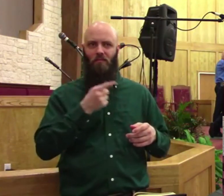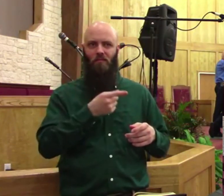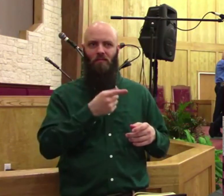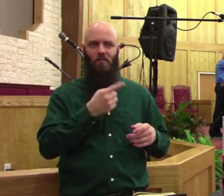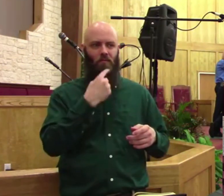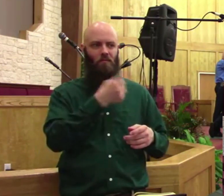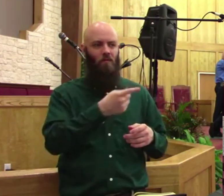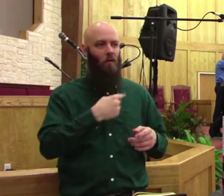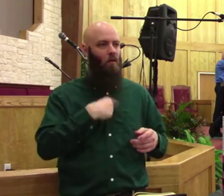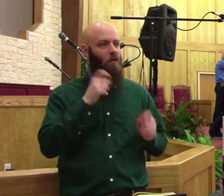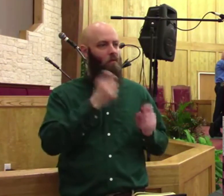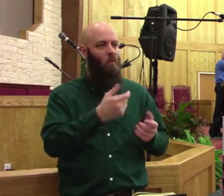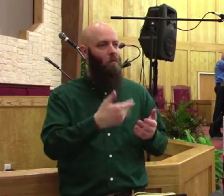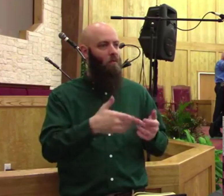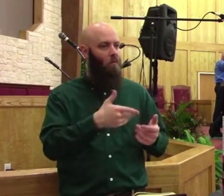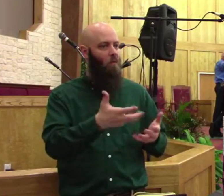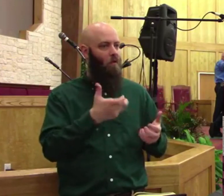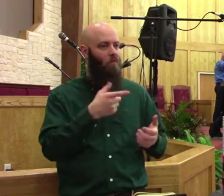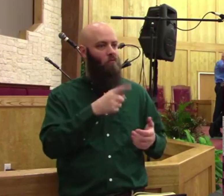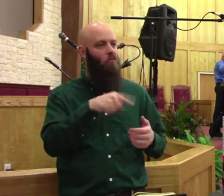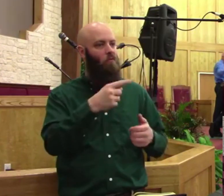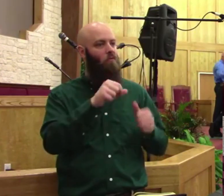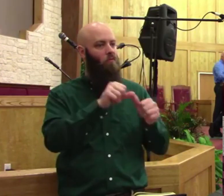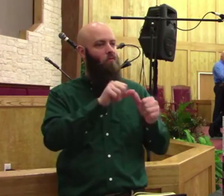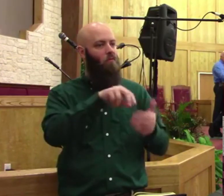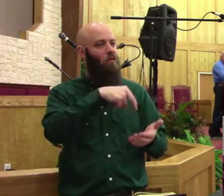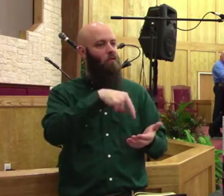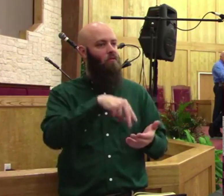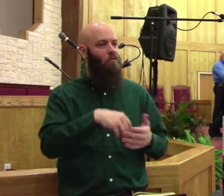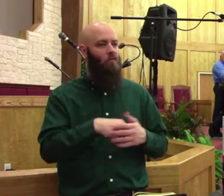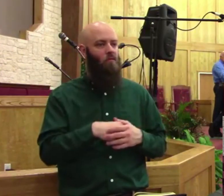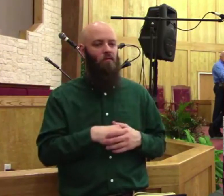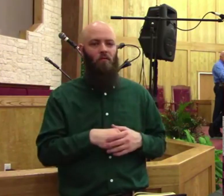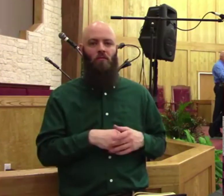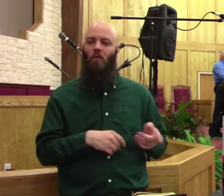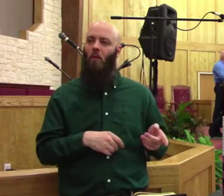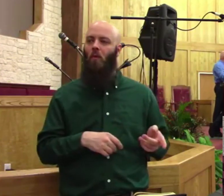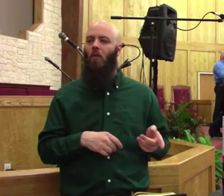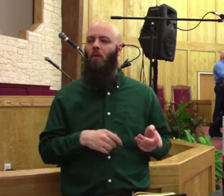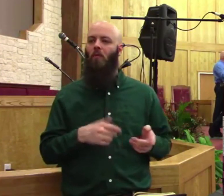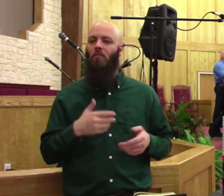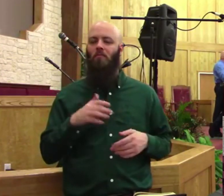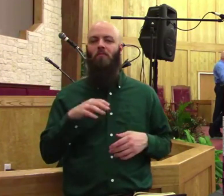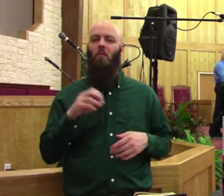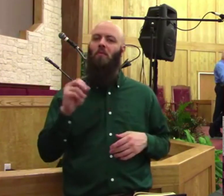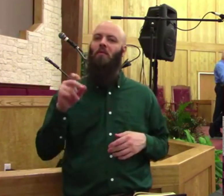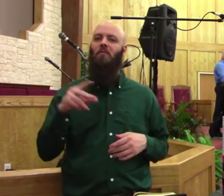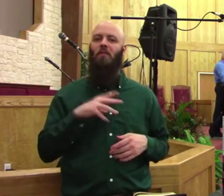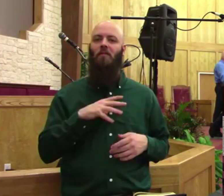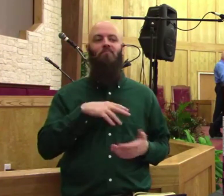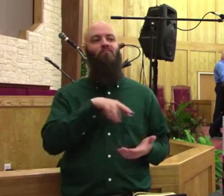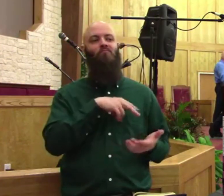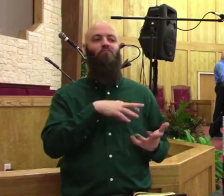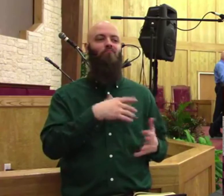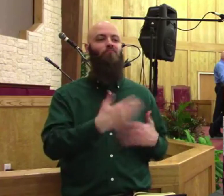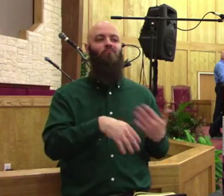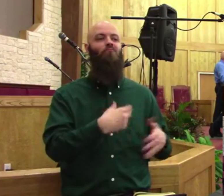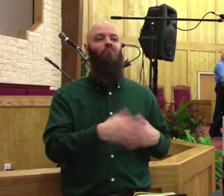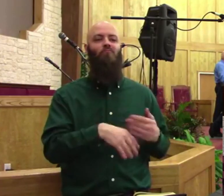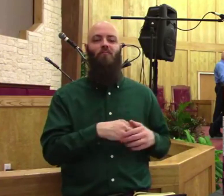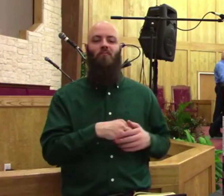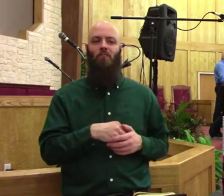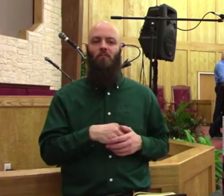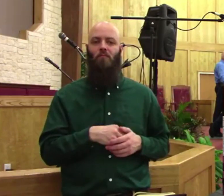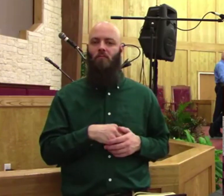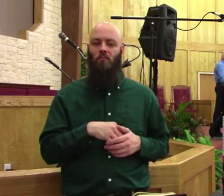I'll give you whatever you want, just keep dancing or something to that effect. And she says, all right, I want John